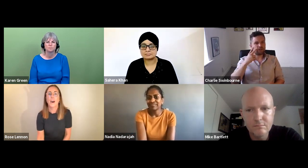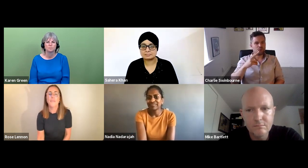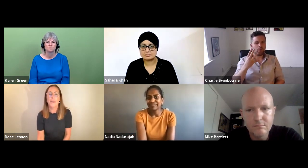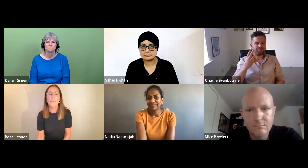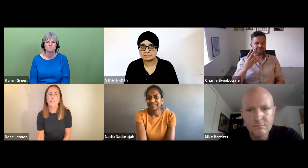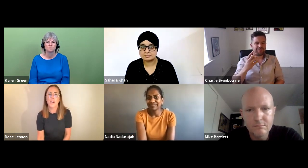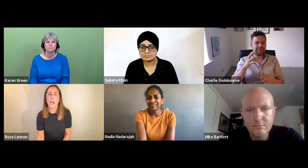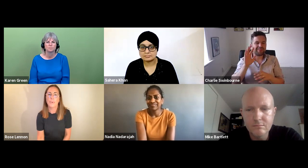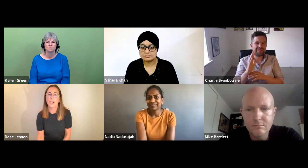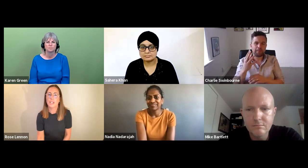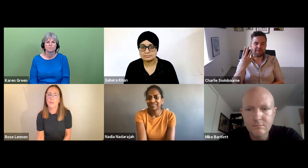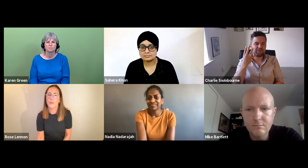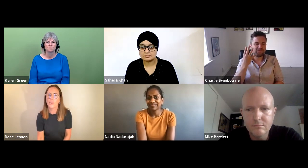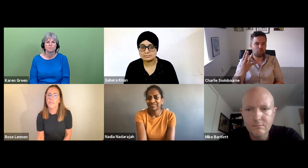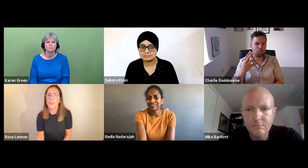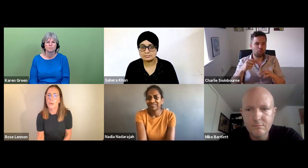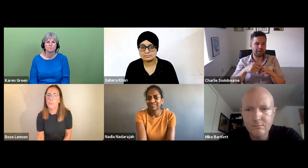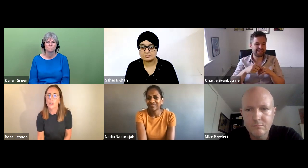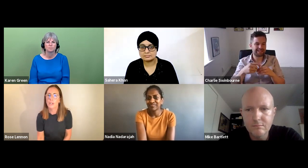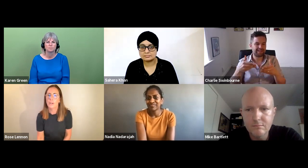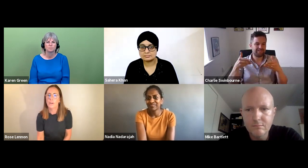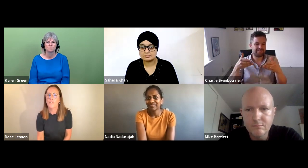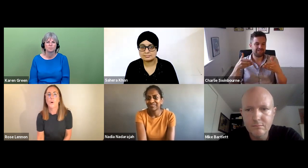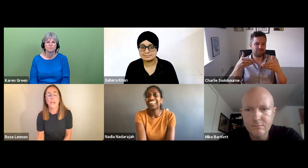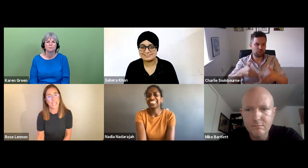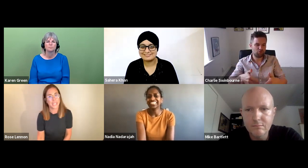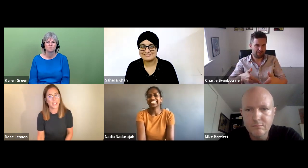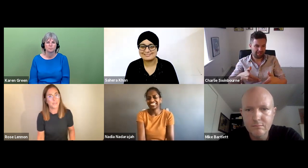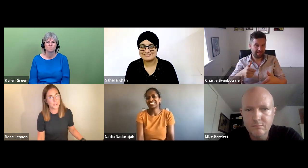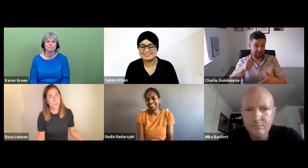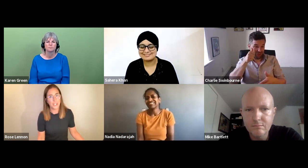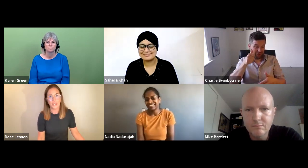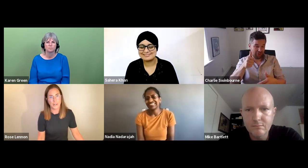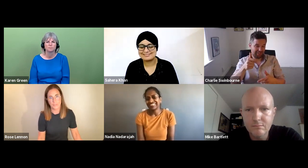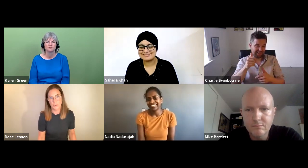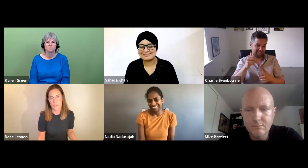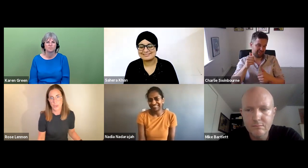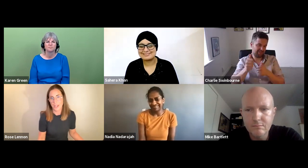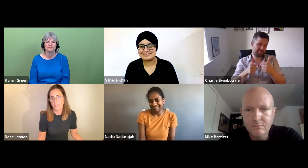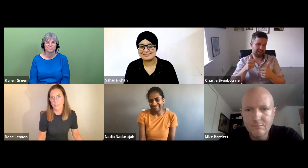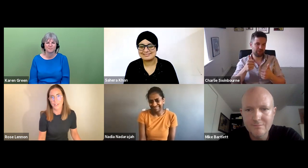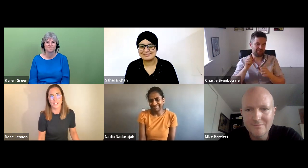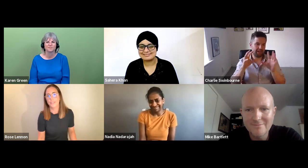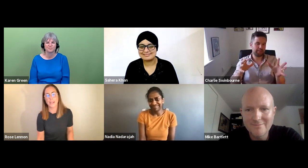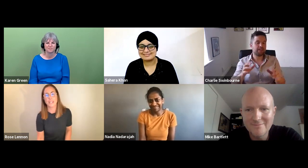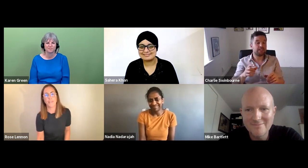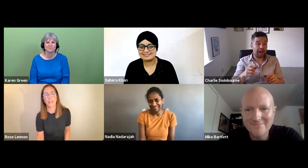I remember growing up and I saw the film Four Weddings and a Funeral. I don't know if you all know that film, very famous